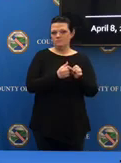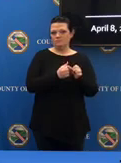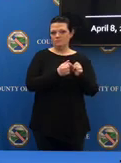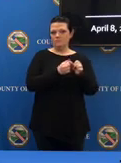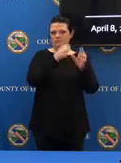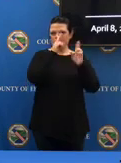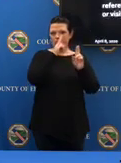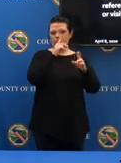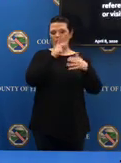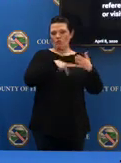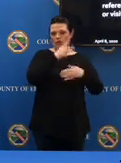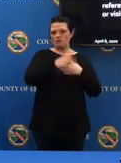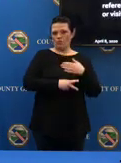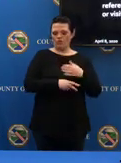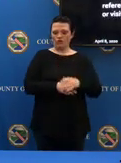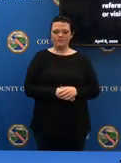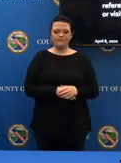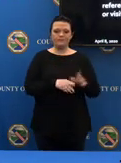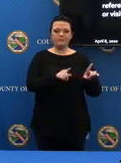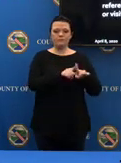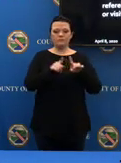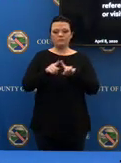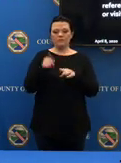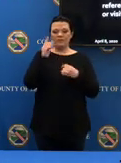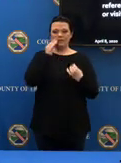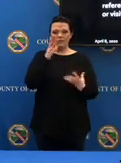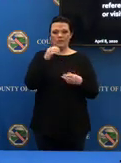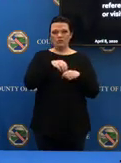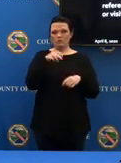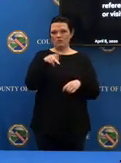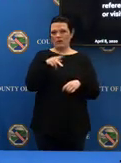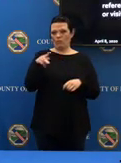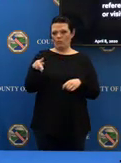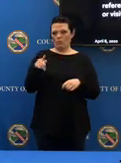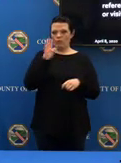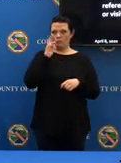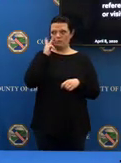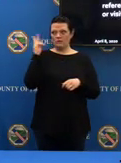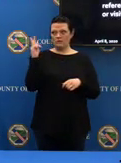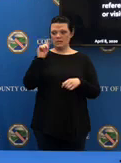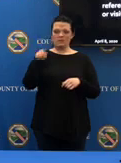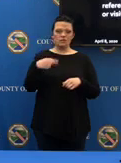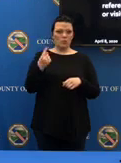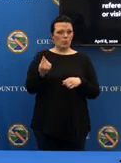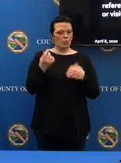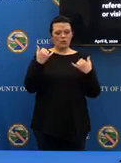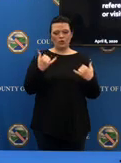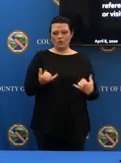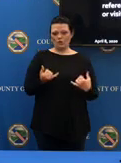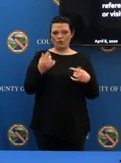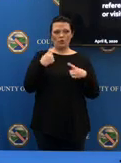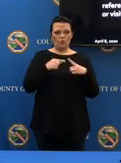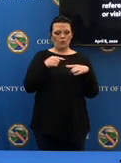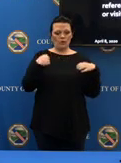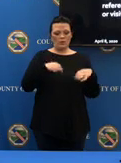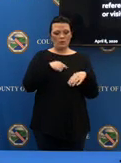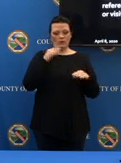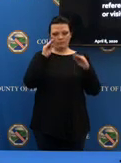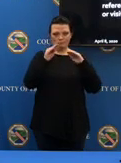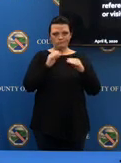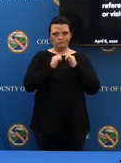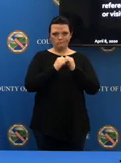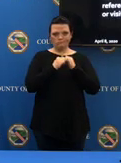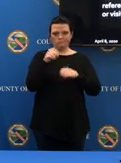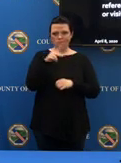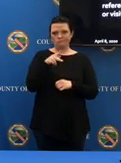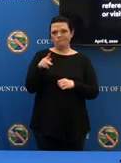Passover. As usual, the information in the PowerPoint presentation you will see is only as current as the date of the presentation. Unless